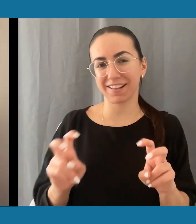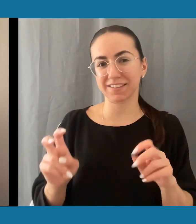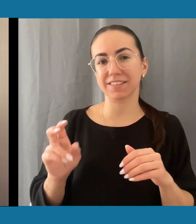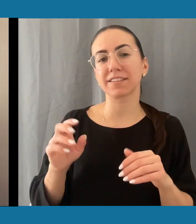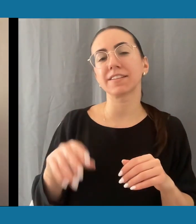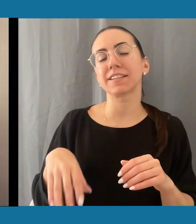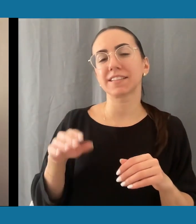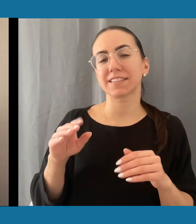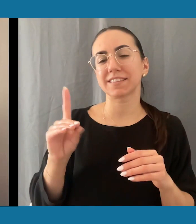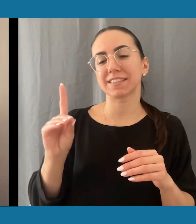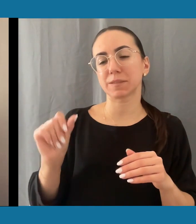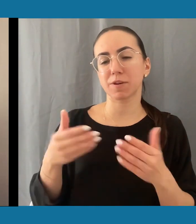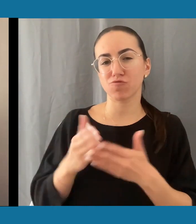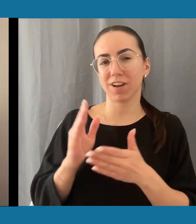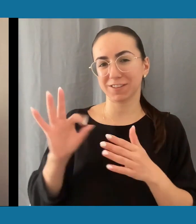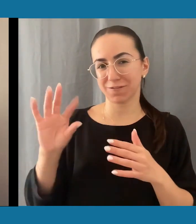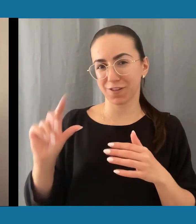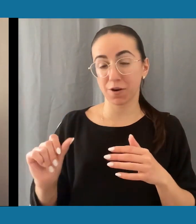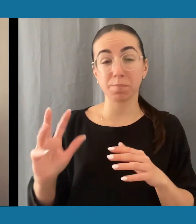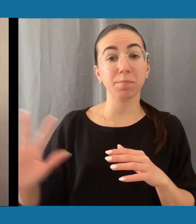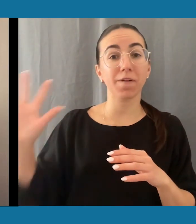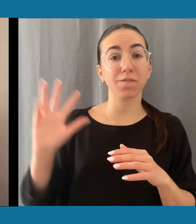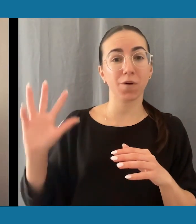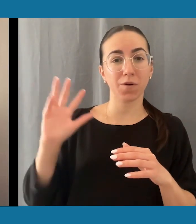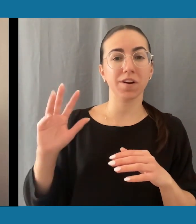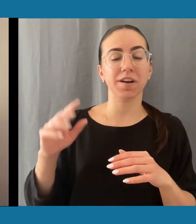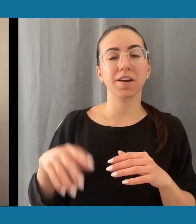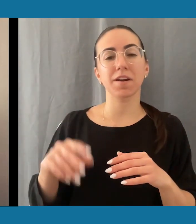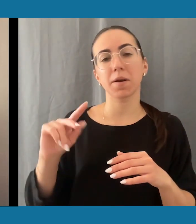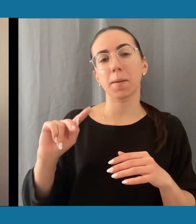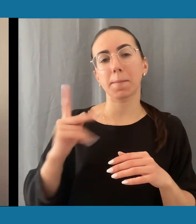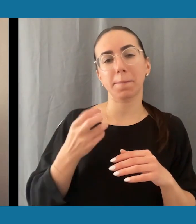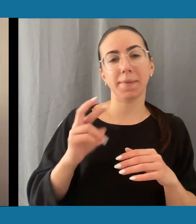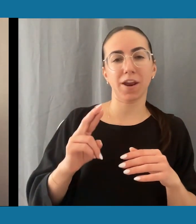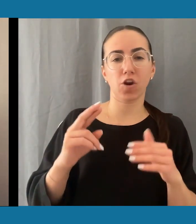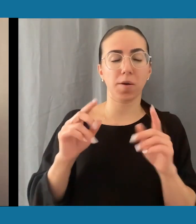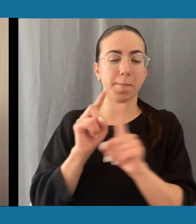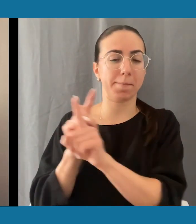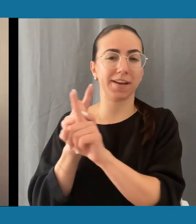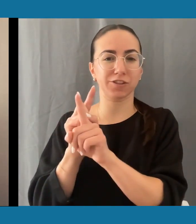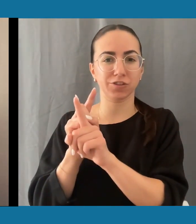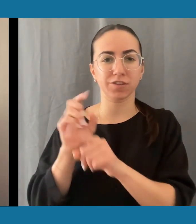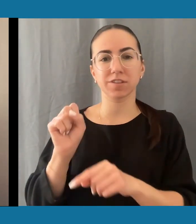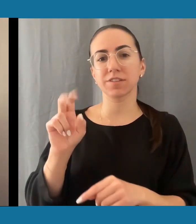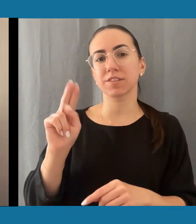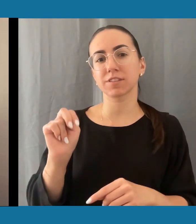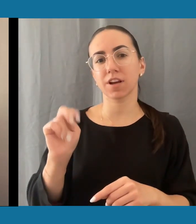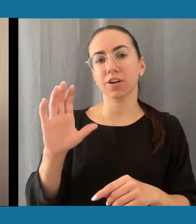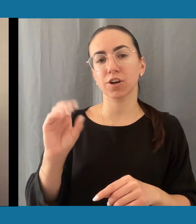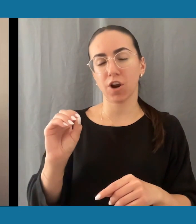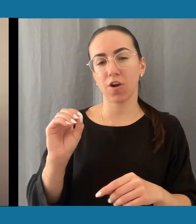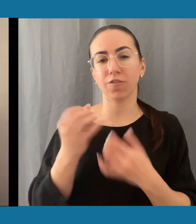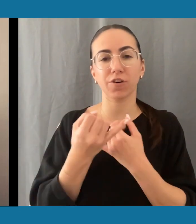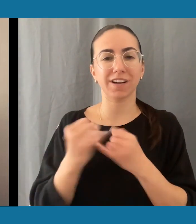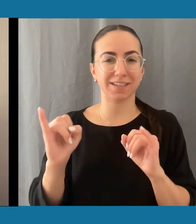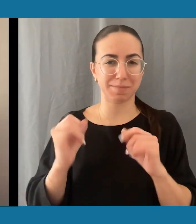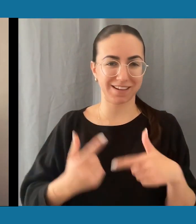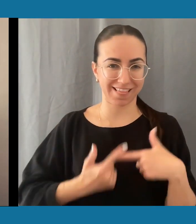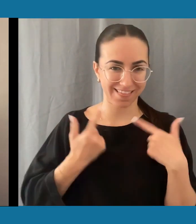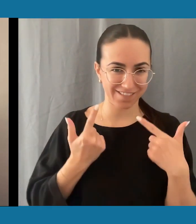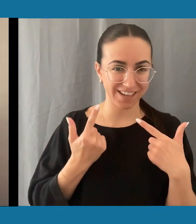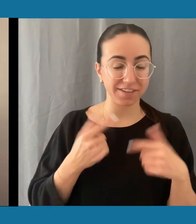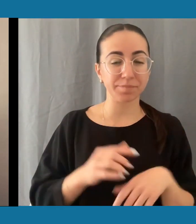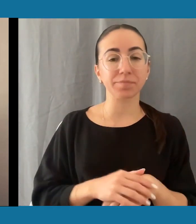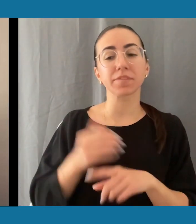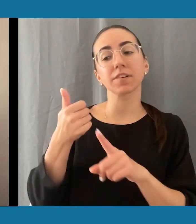Rights Florida, and she was previously the peer mentor at the Suncoast Center for Independent Living, where she